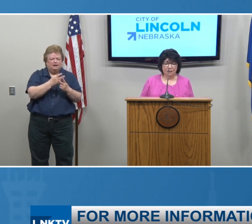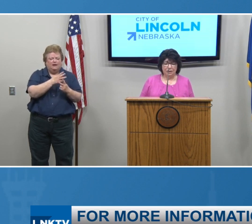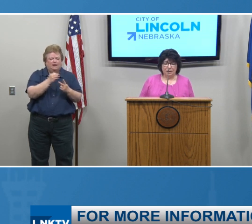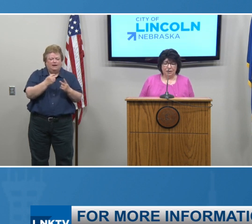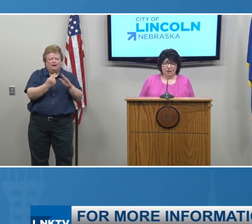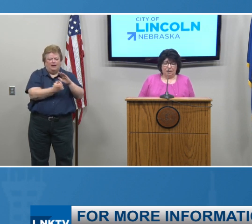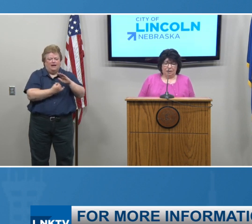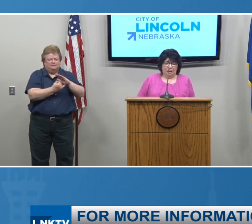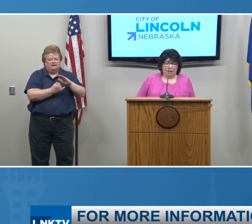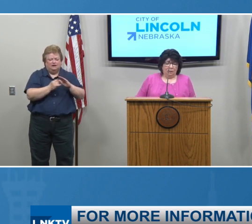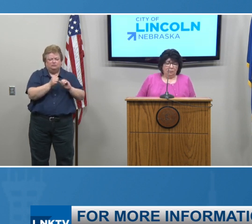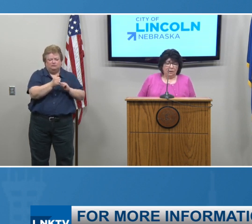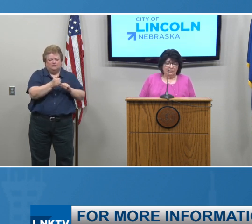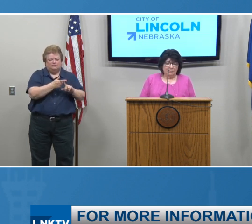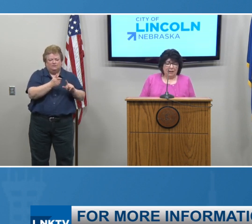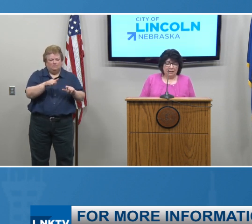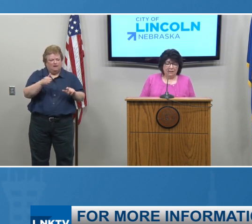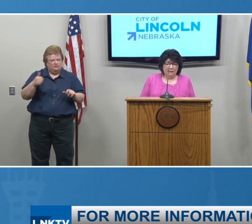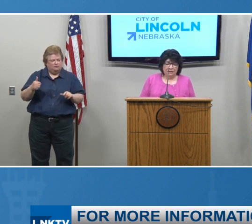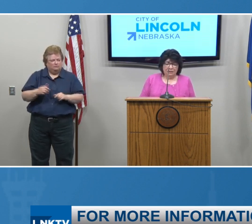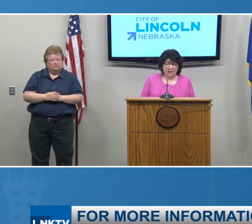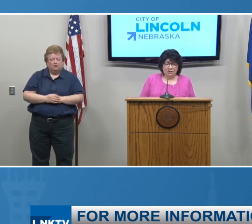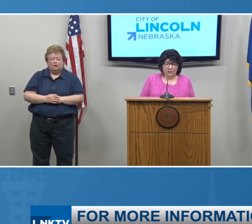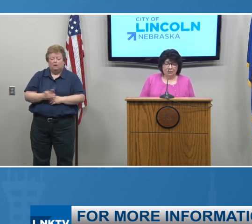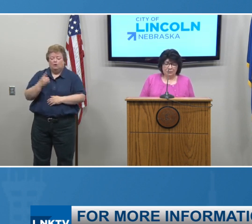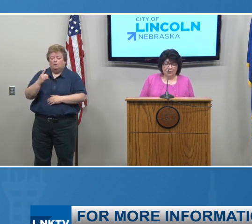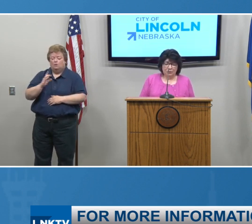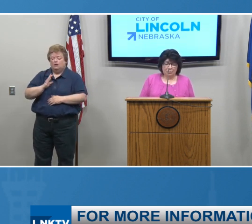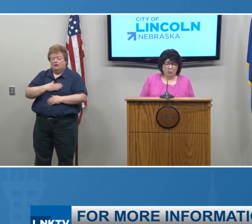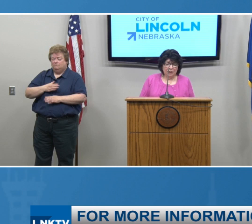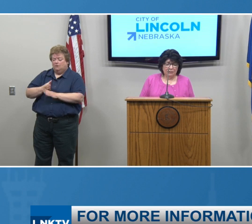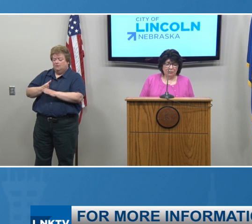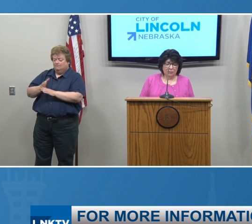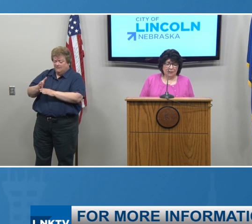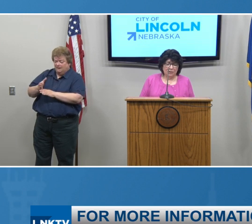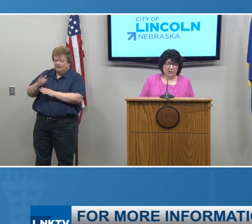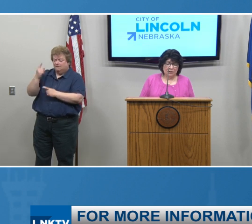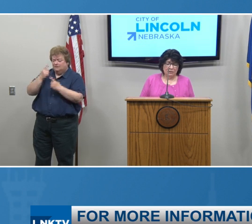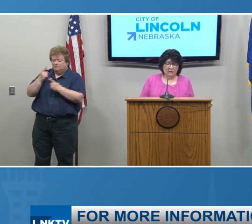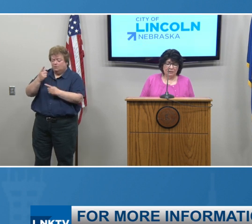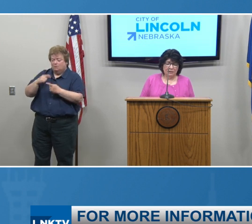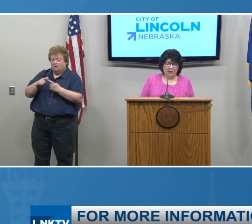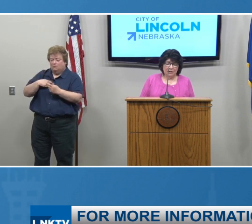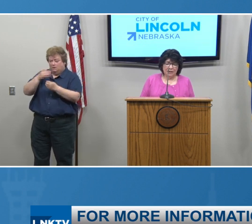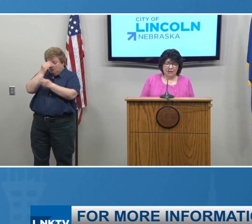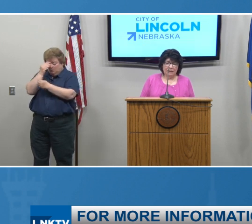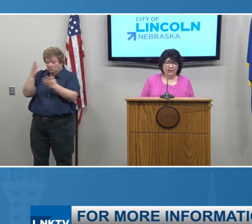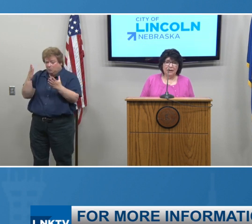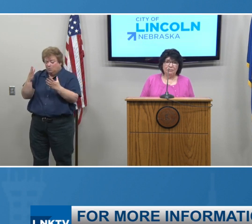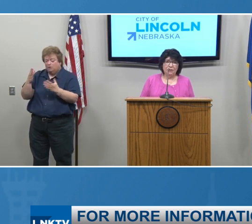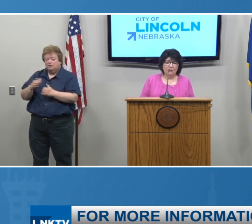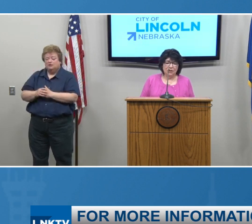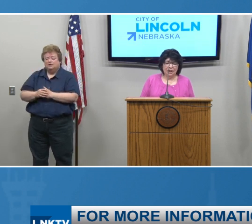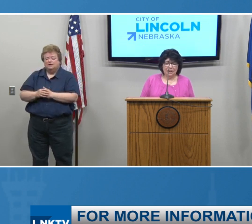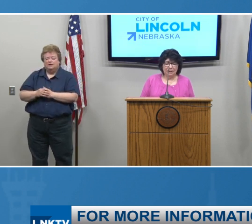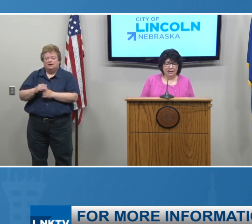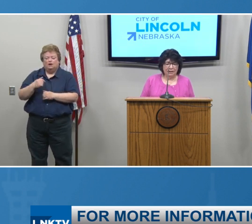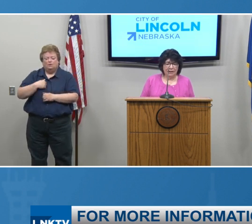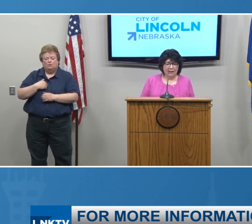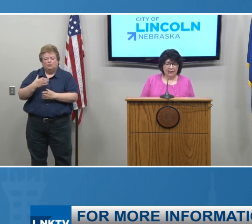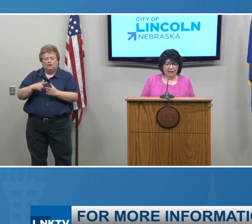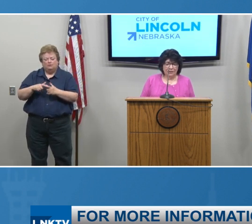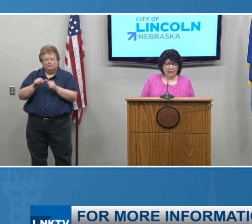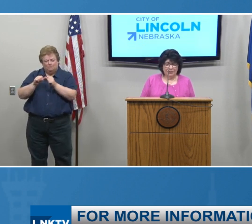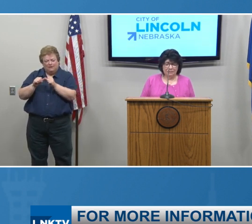others. One of our main considerations when we report information to you is that we maintain the